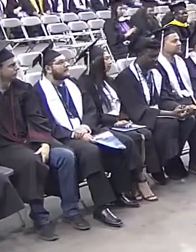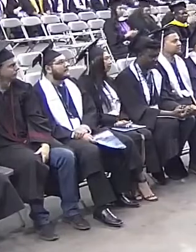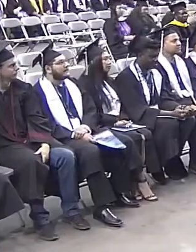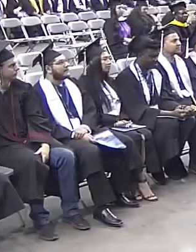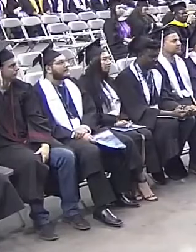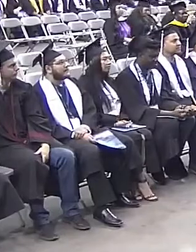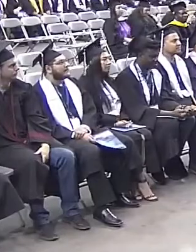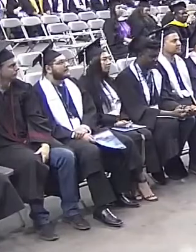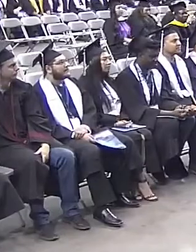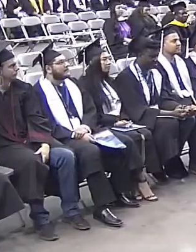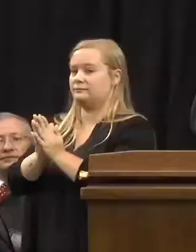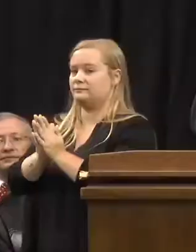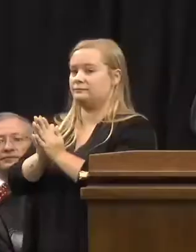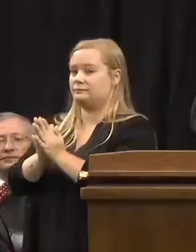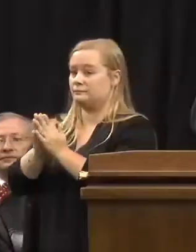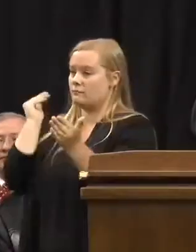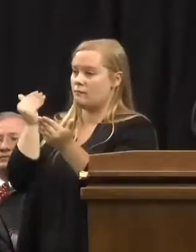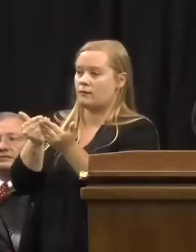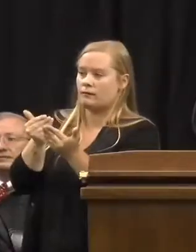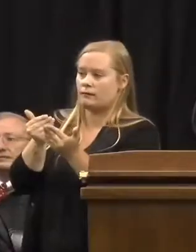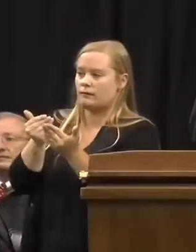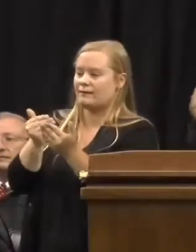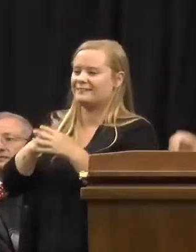Okay, we've gotten to the part you've been waiting for.